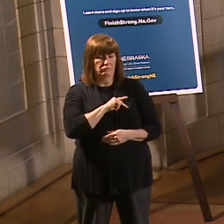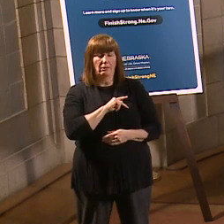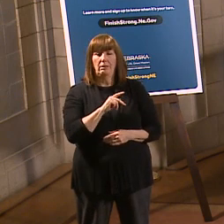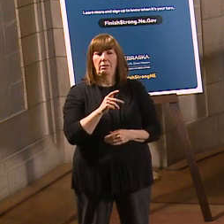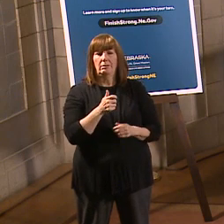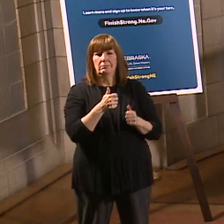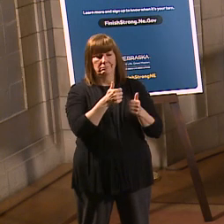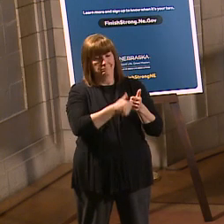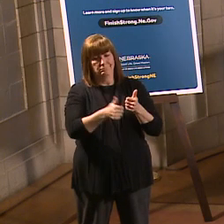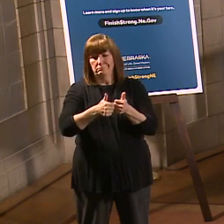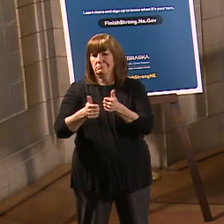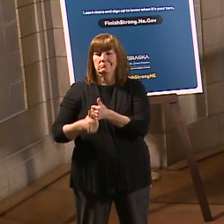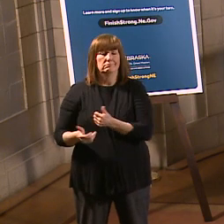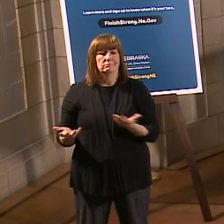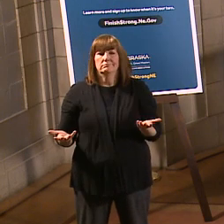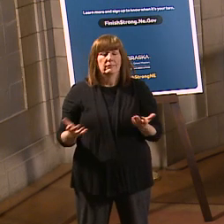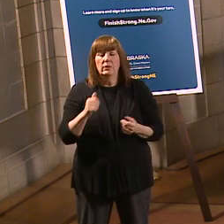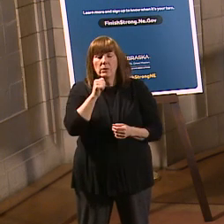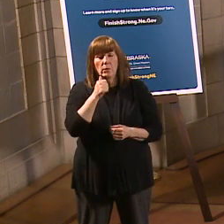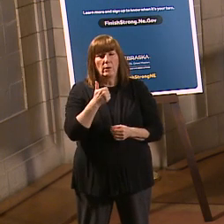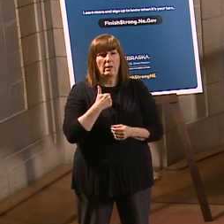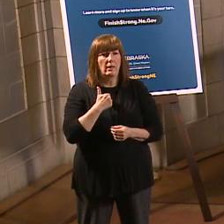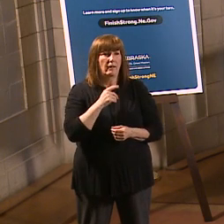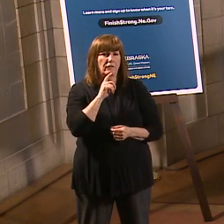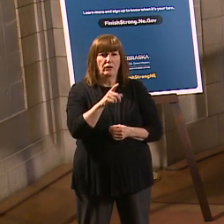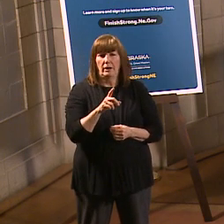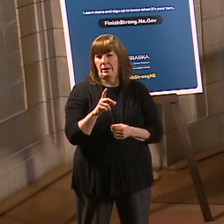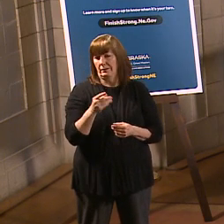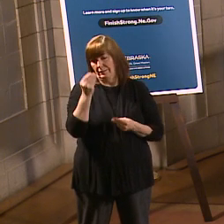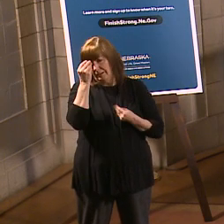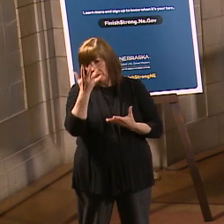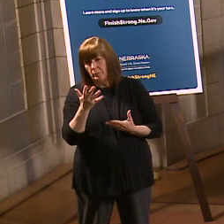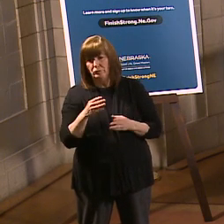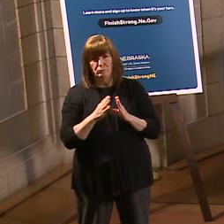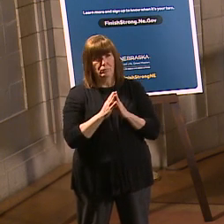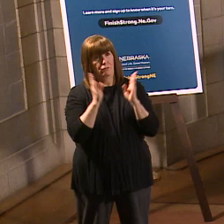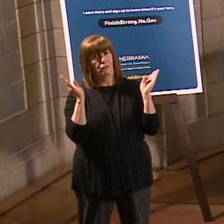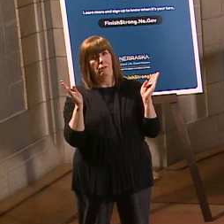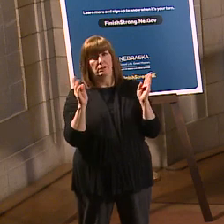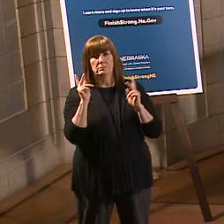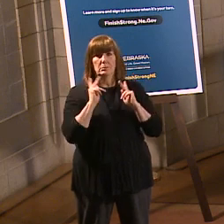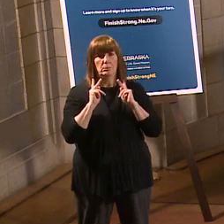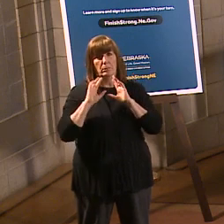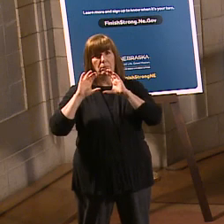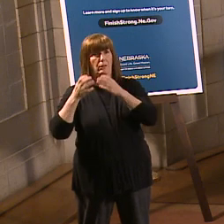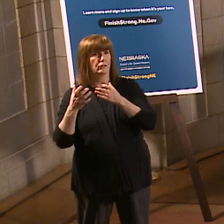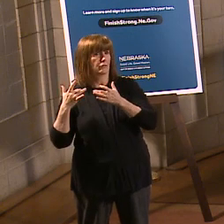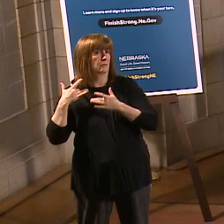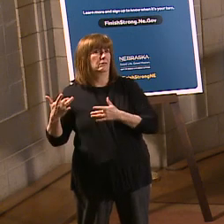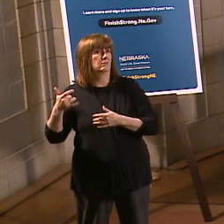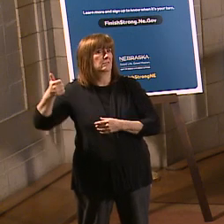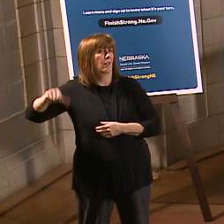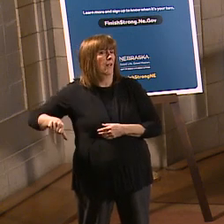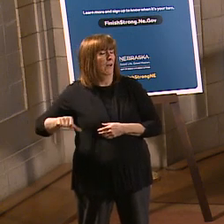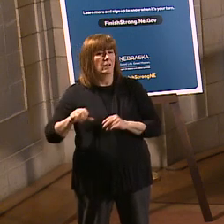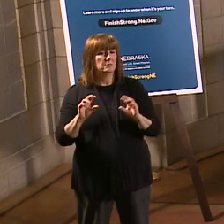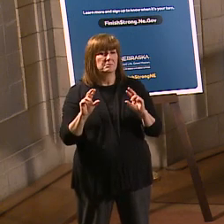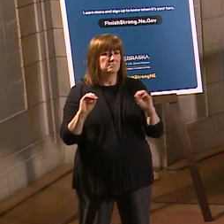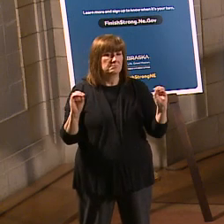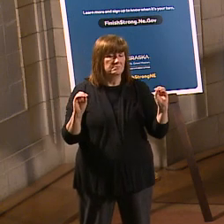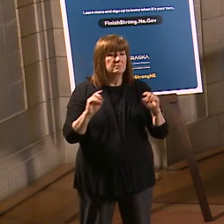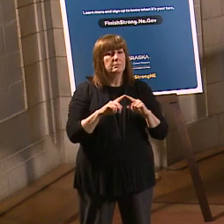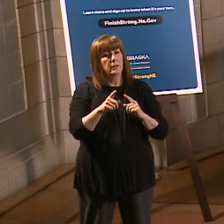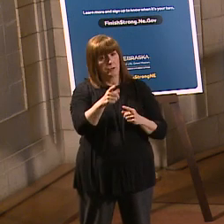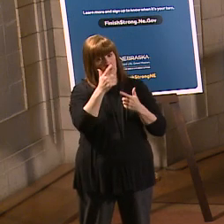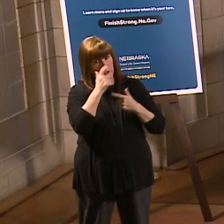basis. So I don't know that we have any data about any broad population. But I think it's important that, again, if you're interested in getting